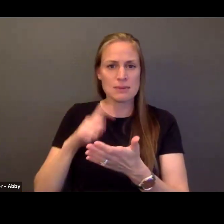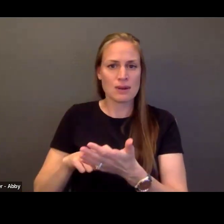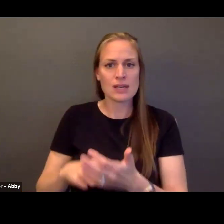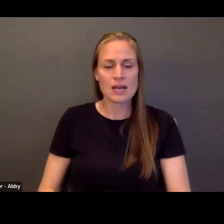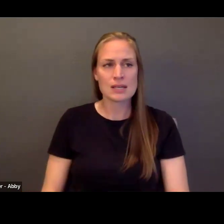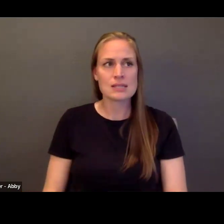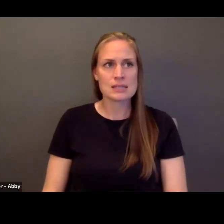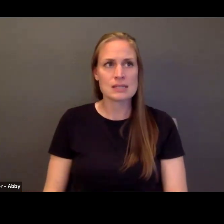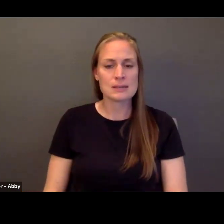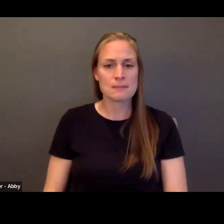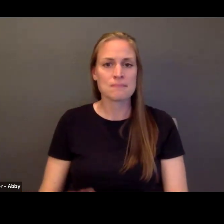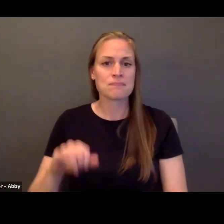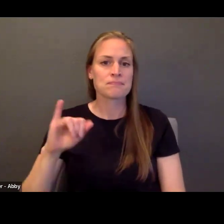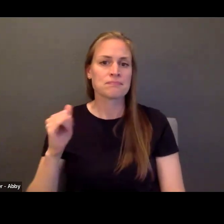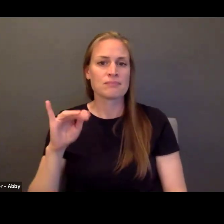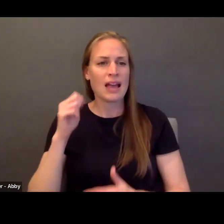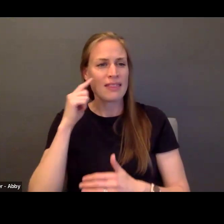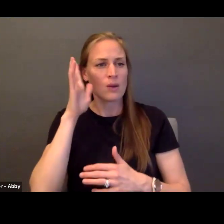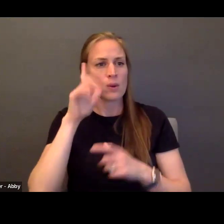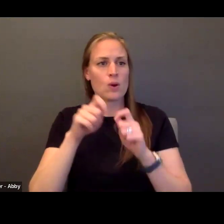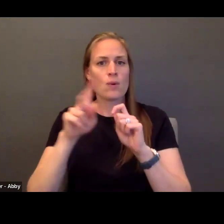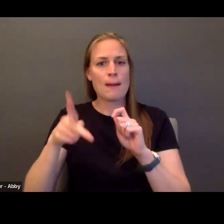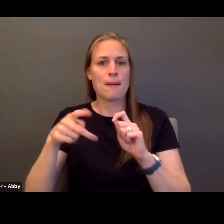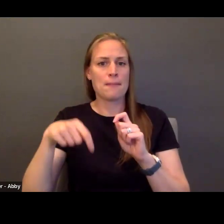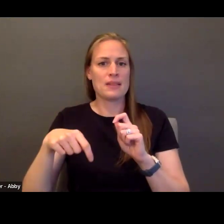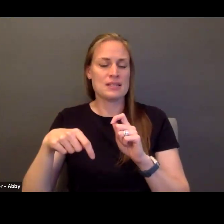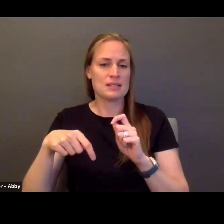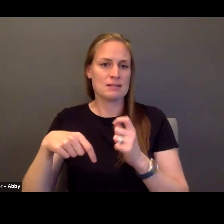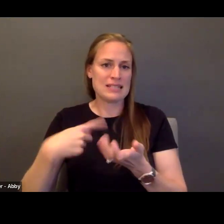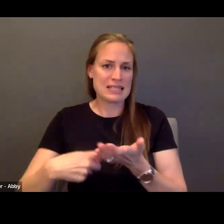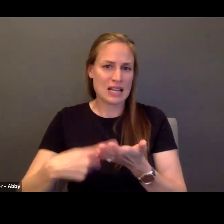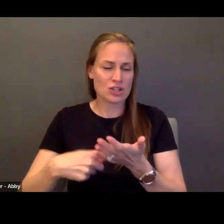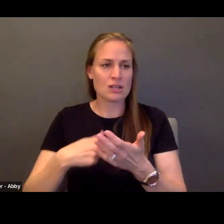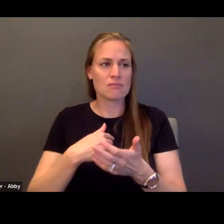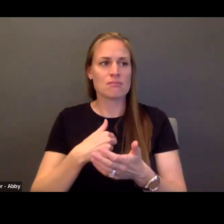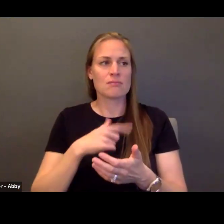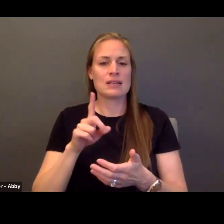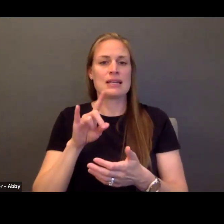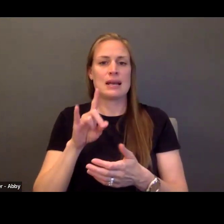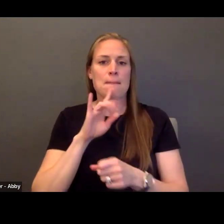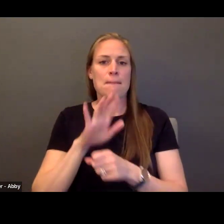Okay, I think we're gonna wrap up this discussion because I did promise that we'd leave some time. We didn't get to, because of our